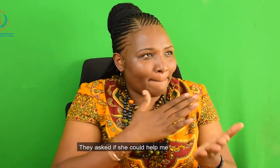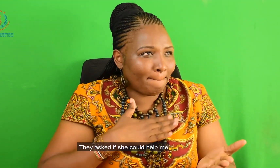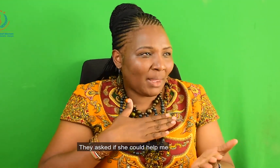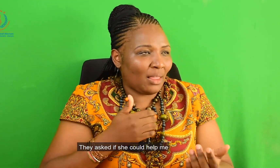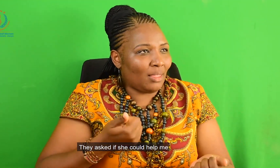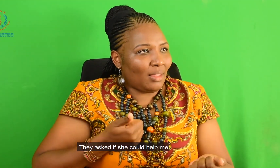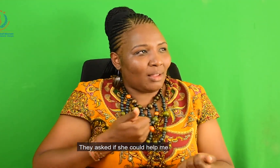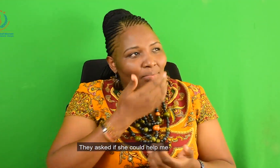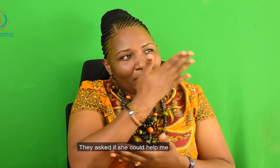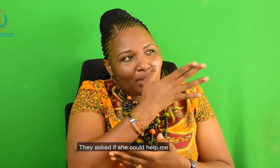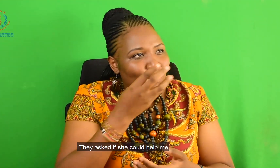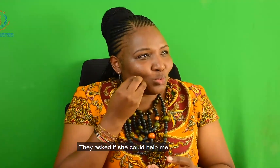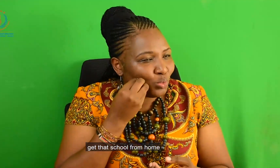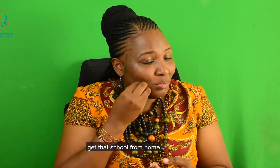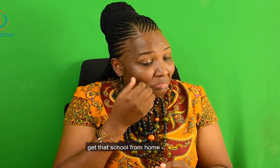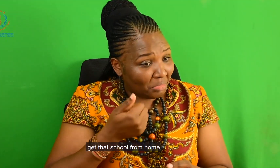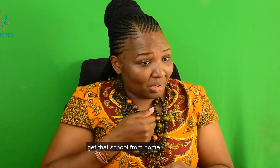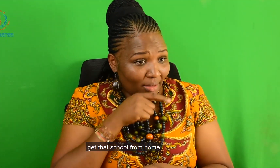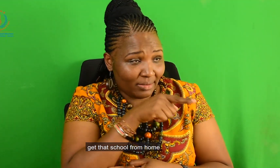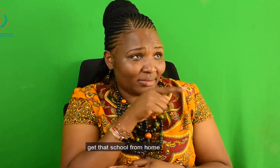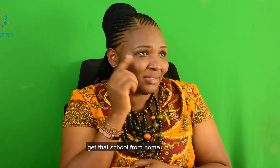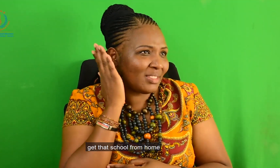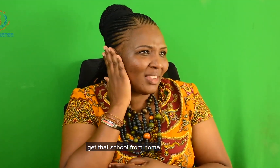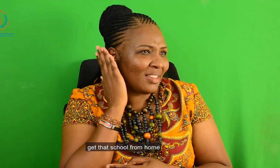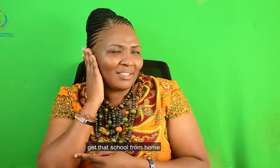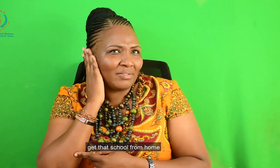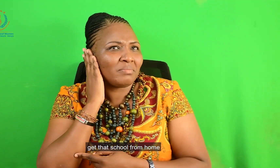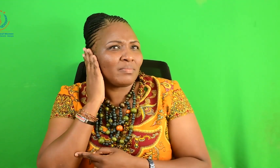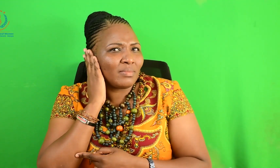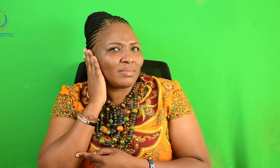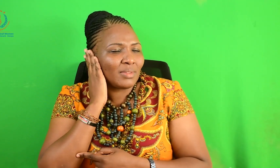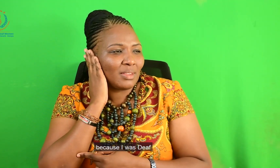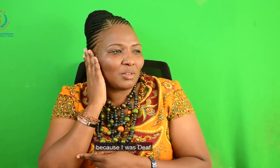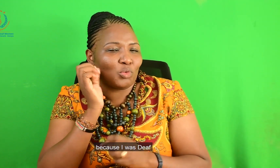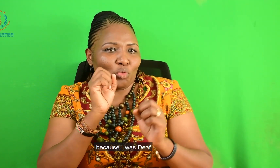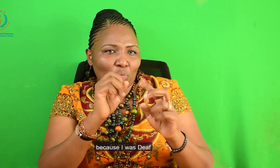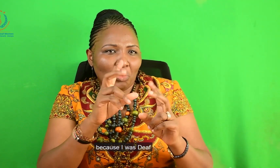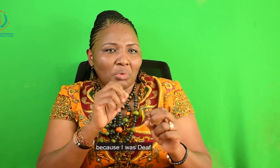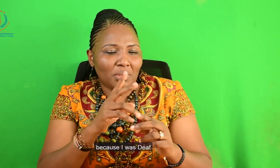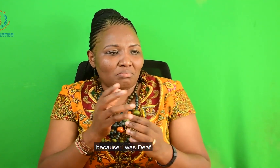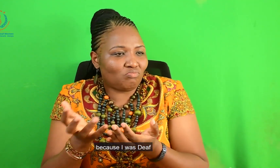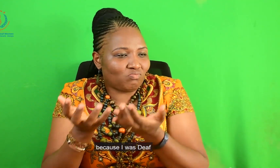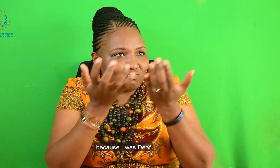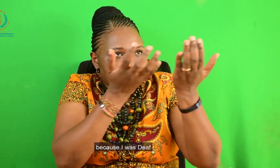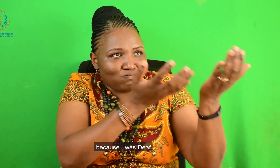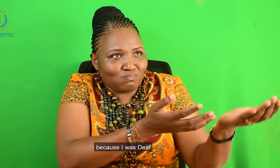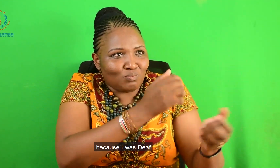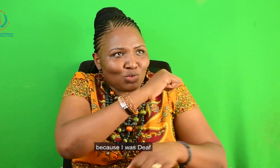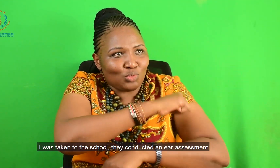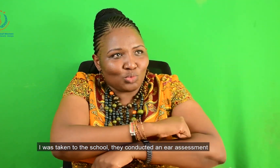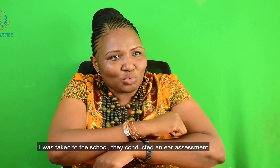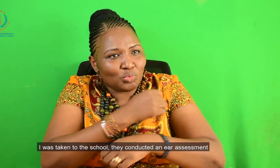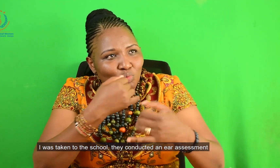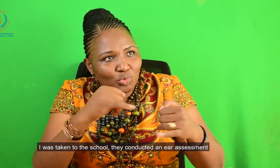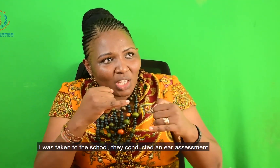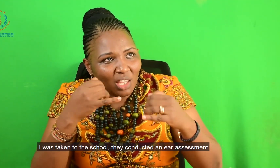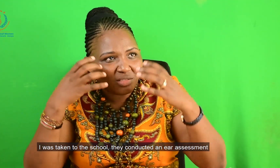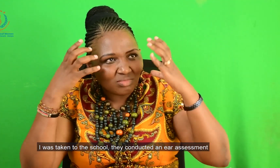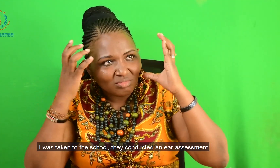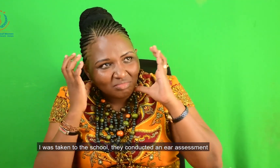They asked if she could help me to get that school from home because I was deaf. So I was taken to that school.